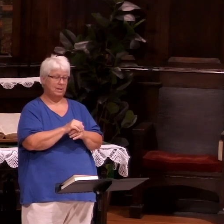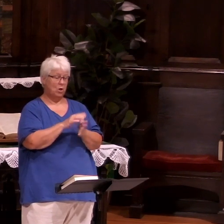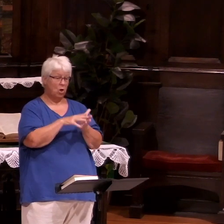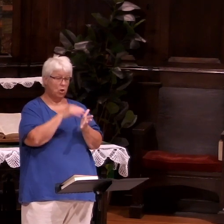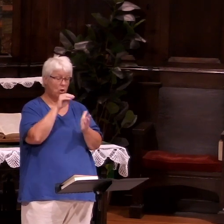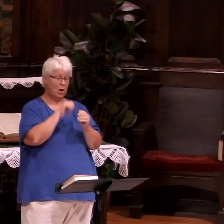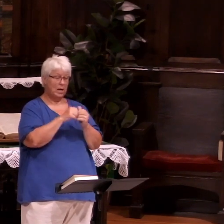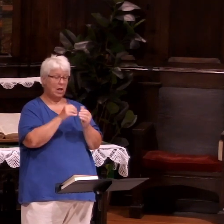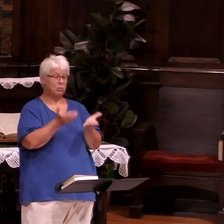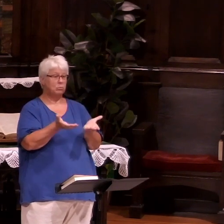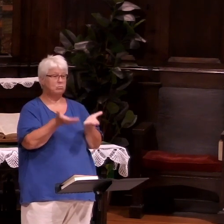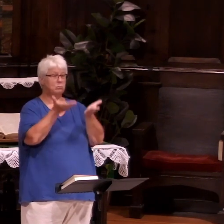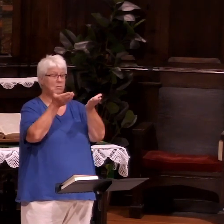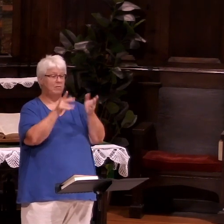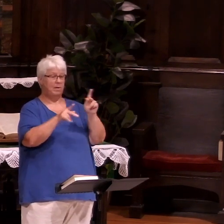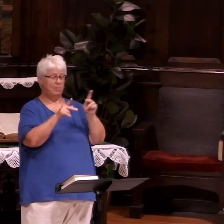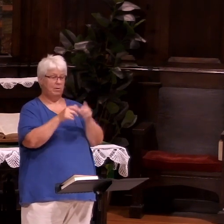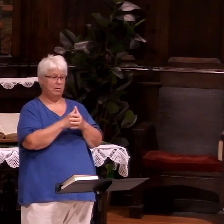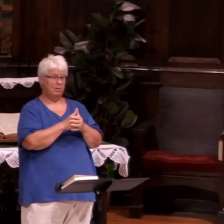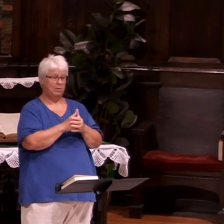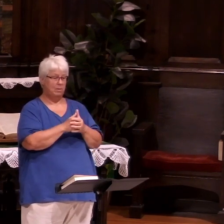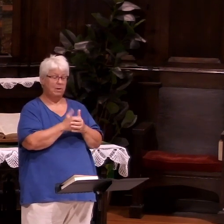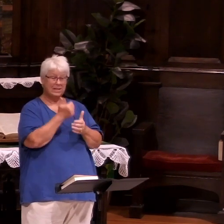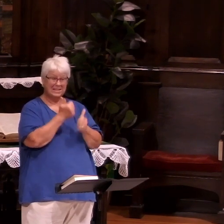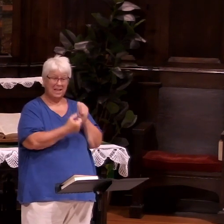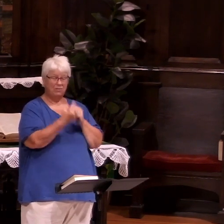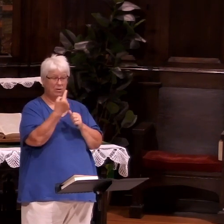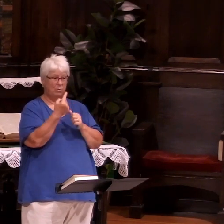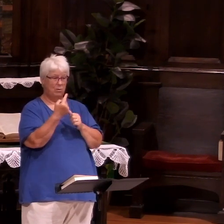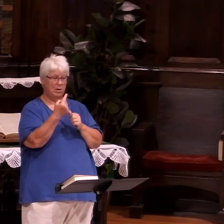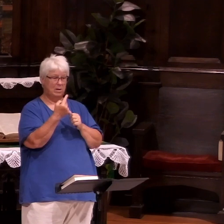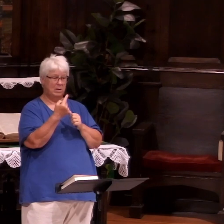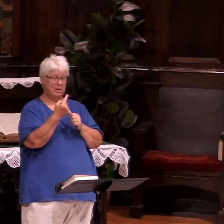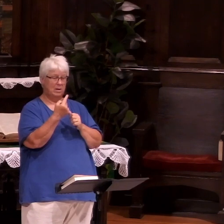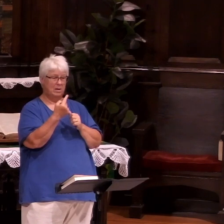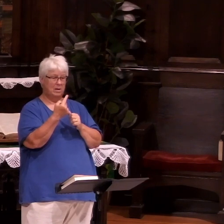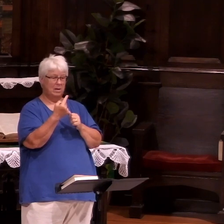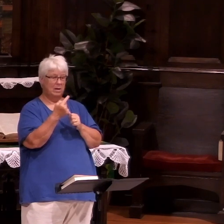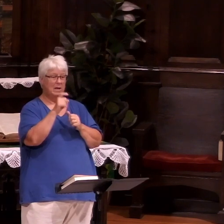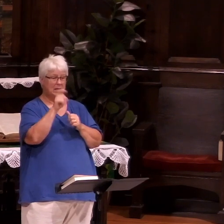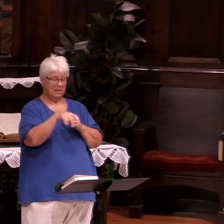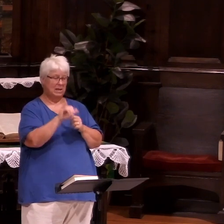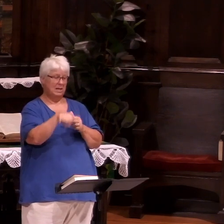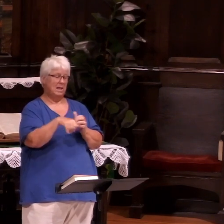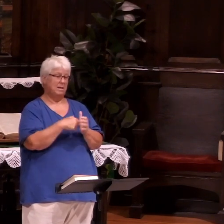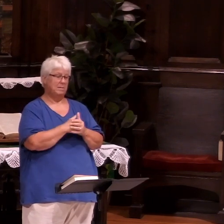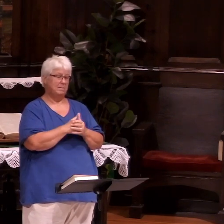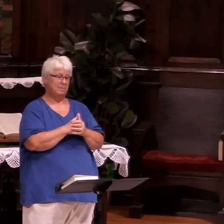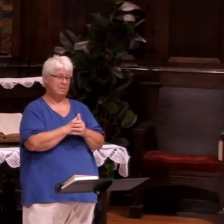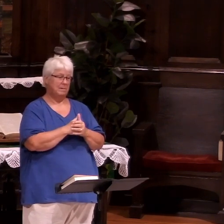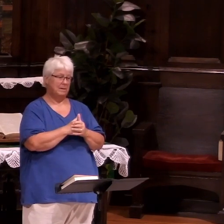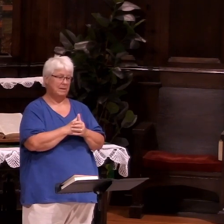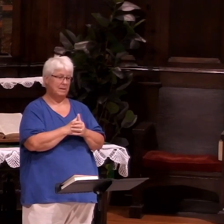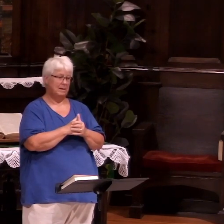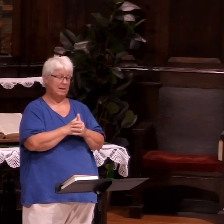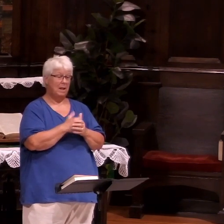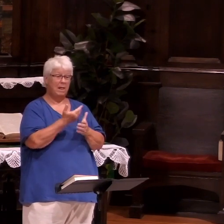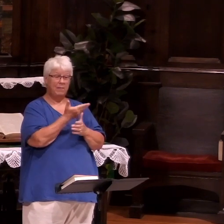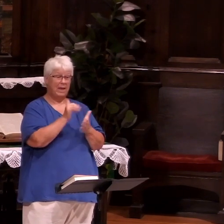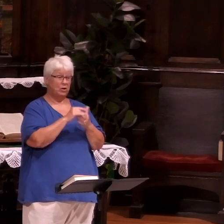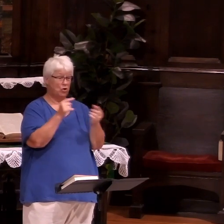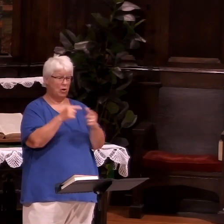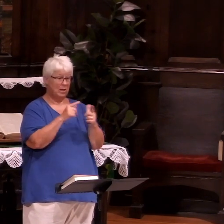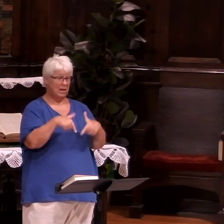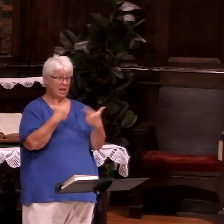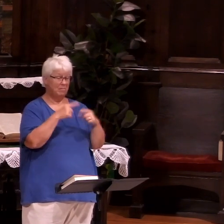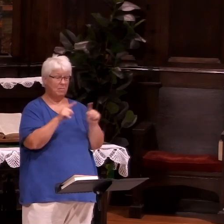Learn how to lift people up, because everyone freaking needs it. Things hurt in life,